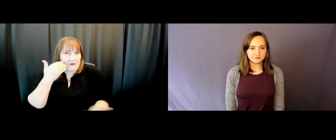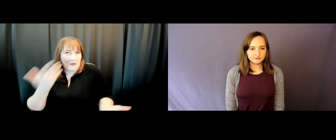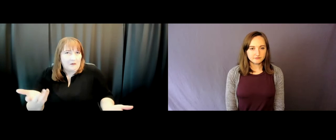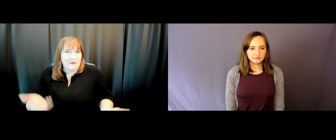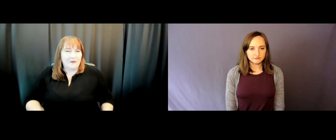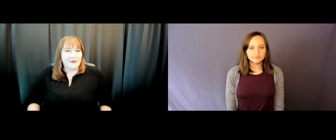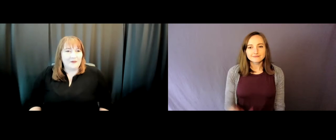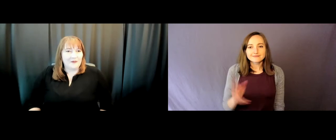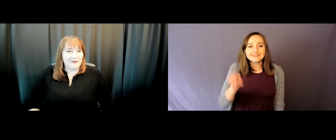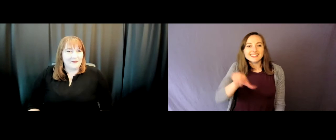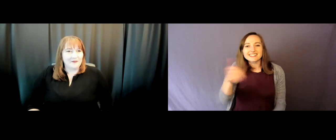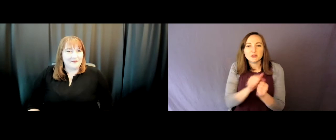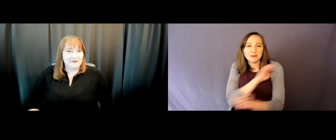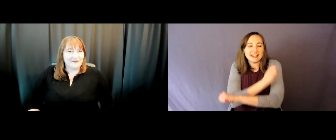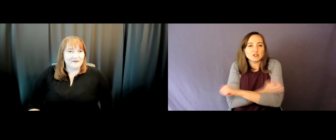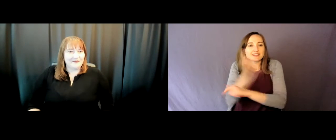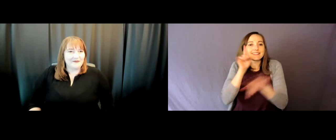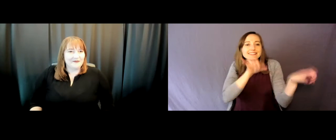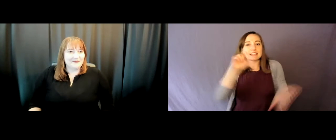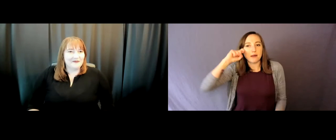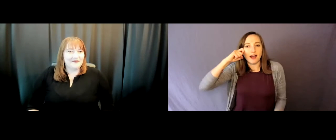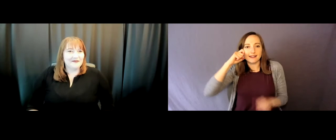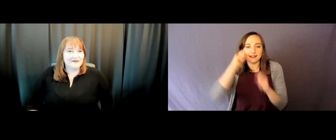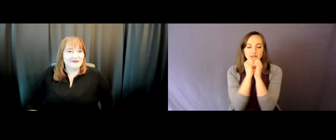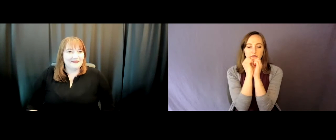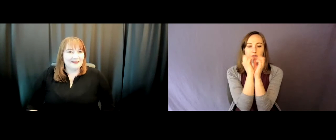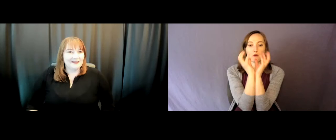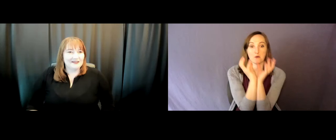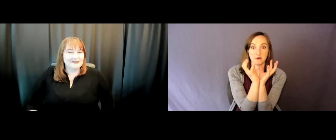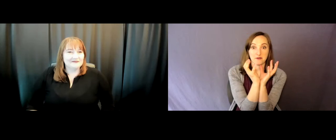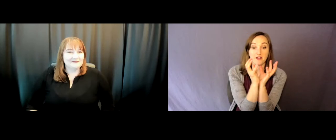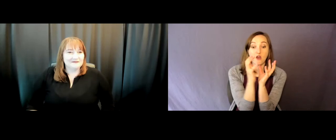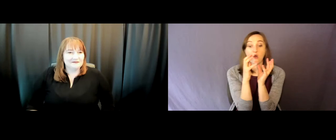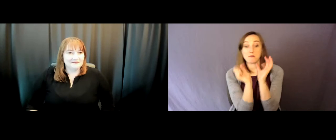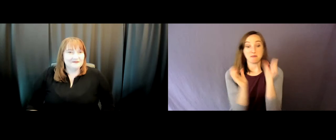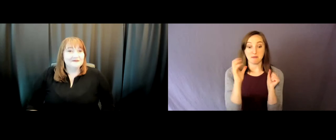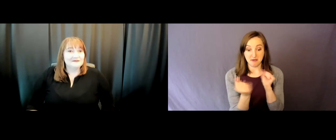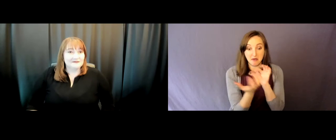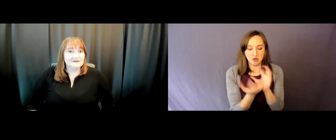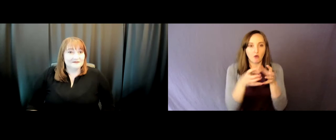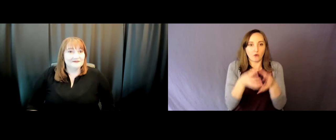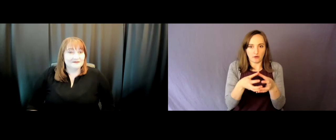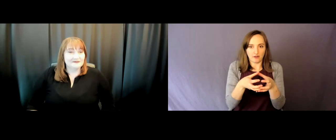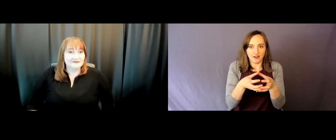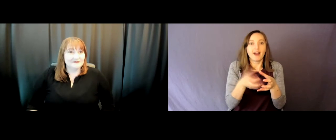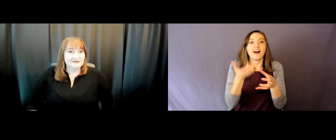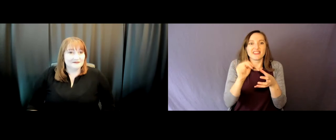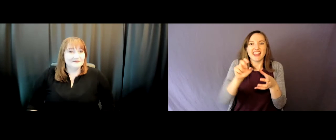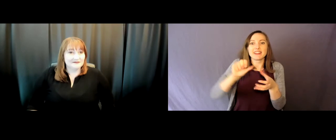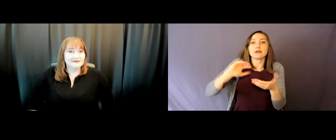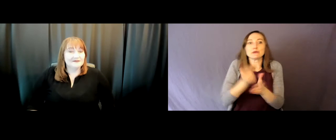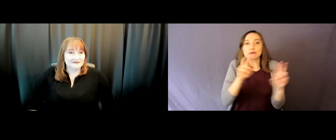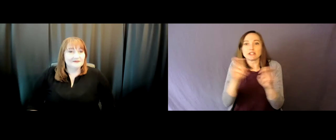another thing with energy too. It's like peeling an onion. You get one layer off, and then another issue presents